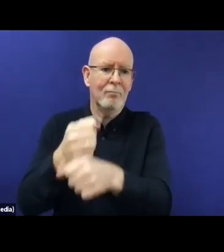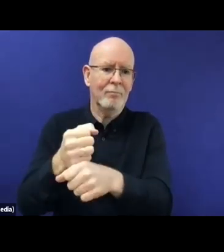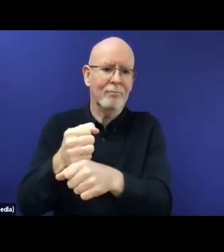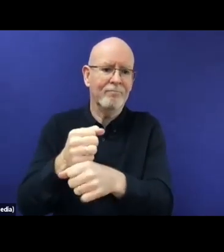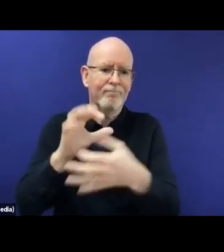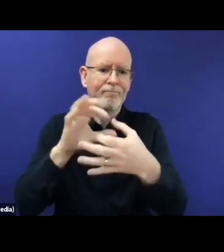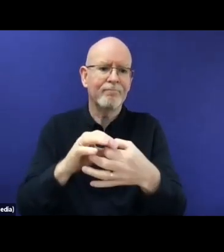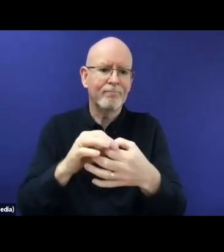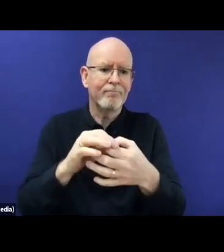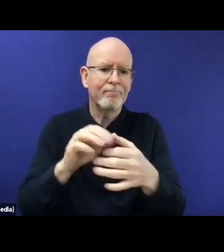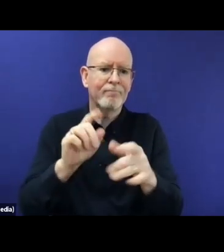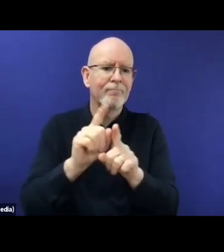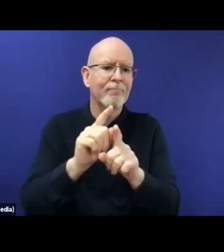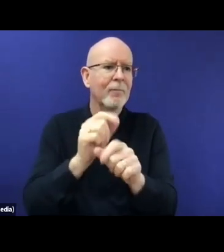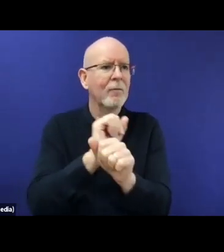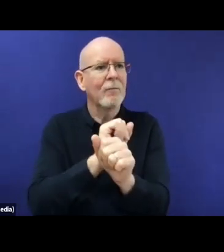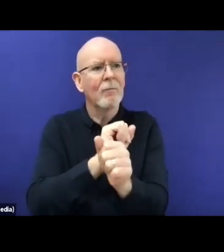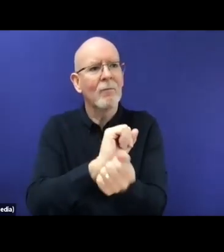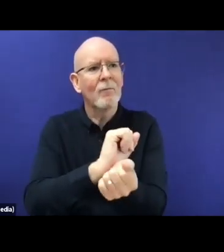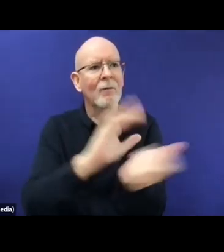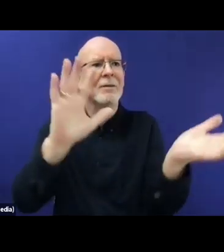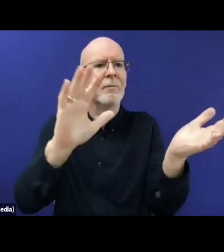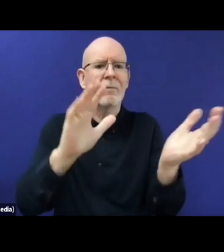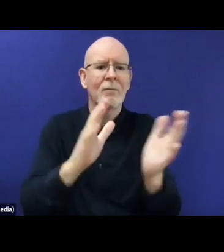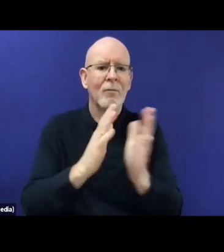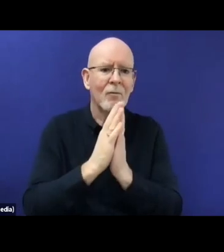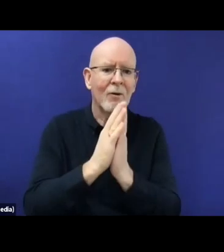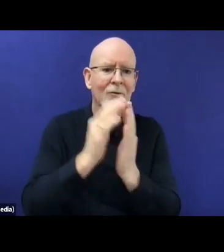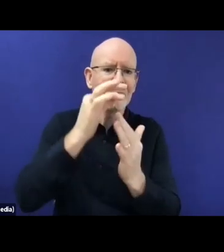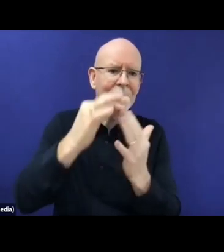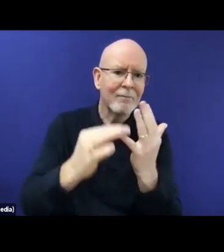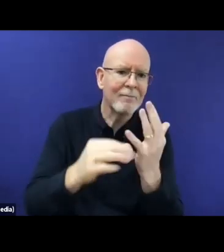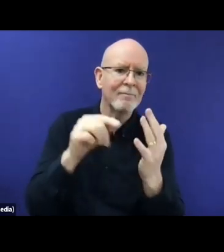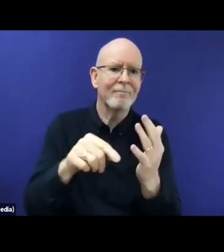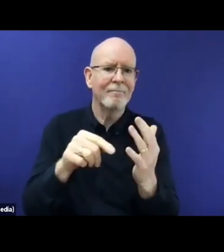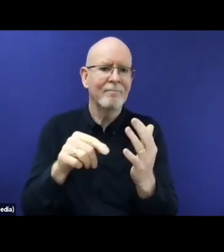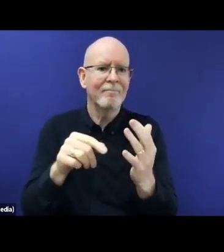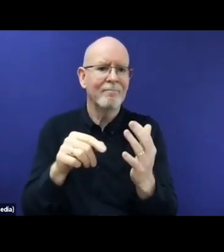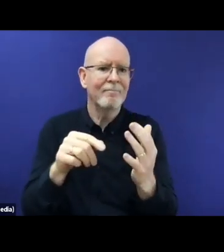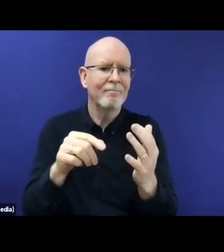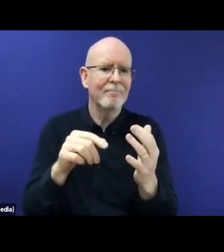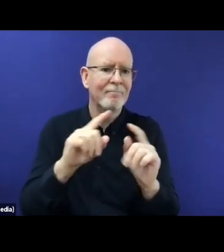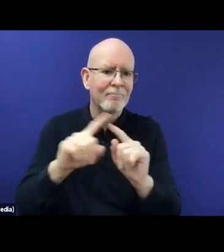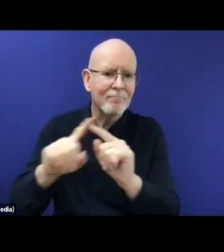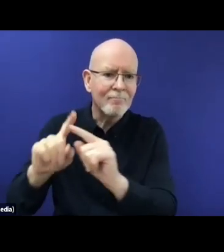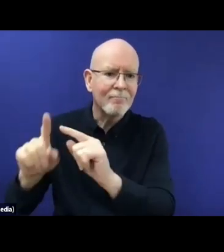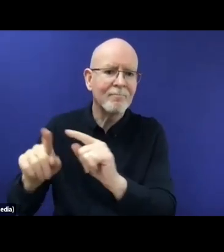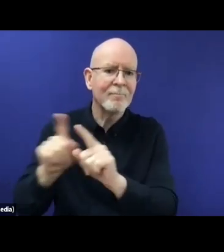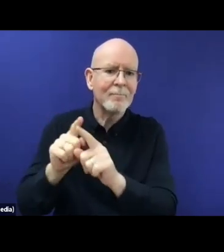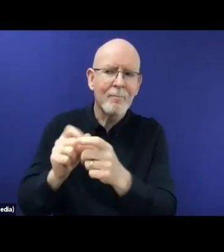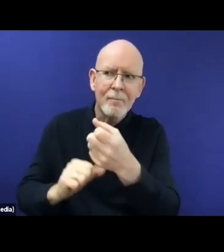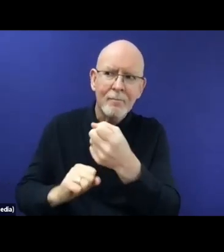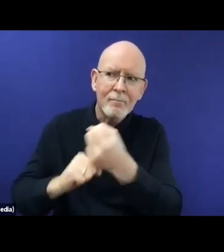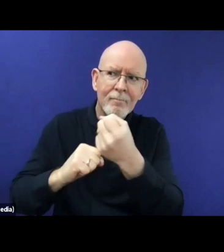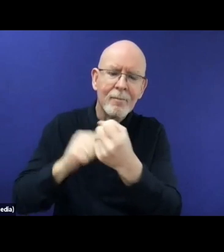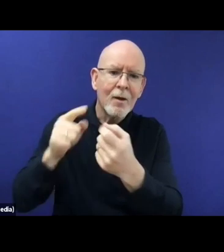that has helped put this conference together over the 10 days. And to be perfectly honest,